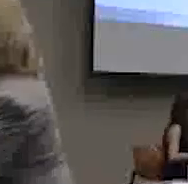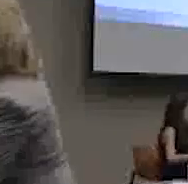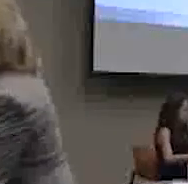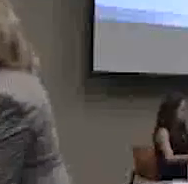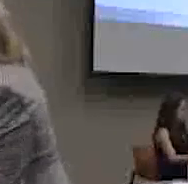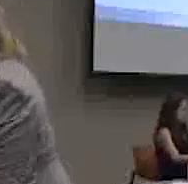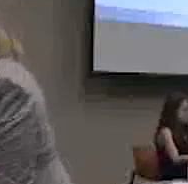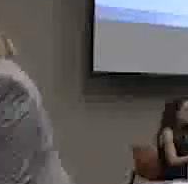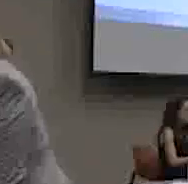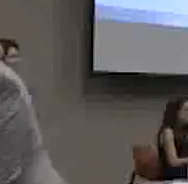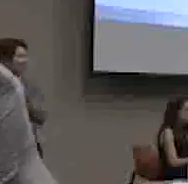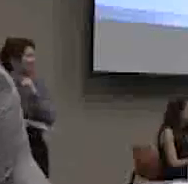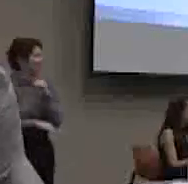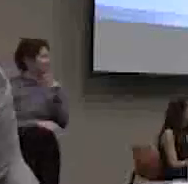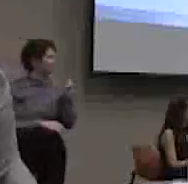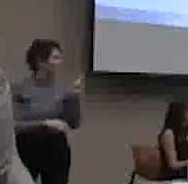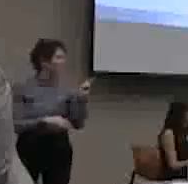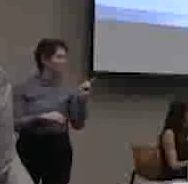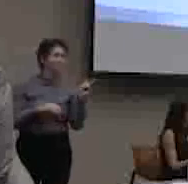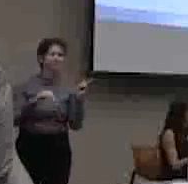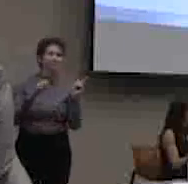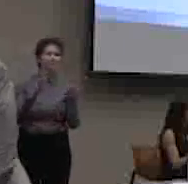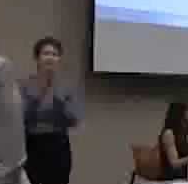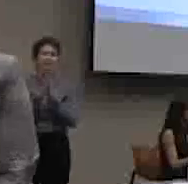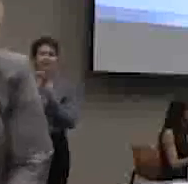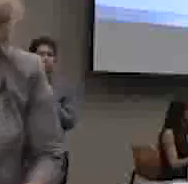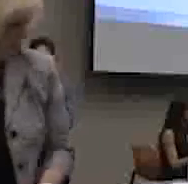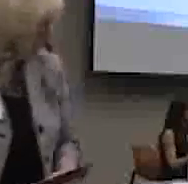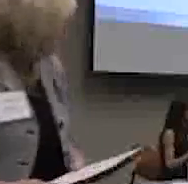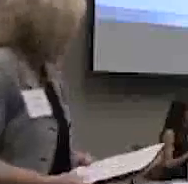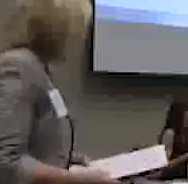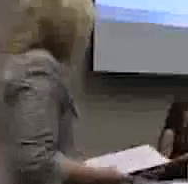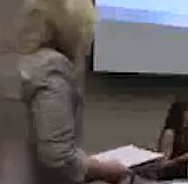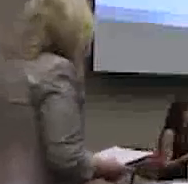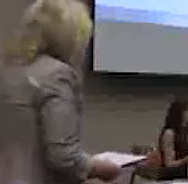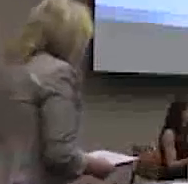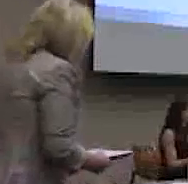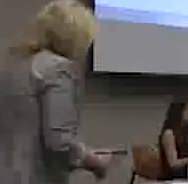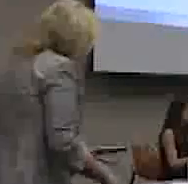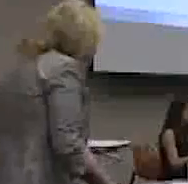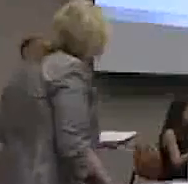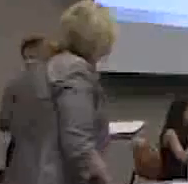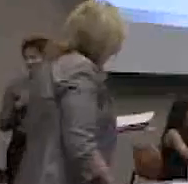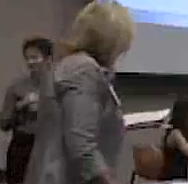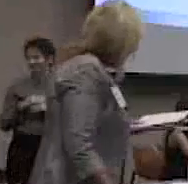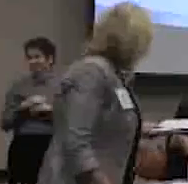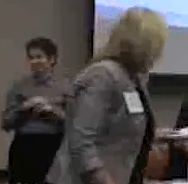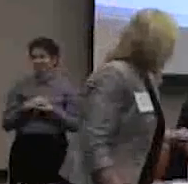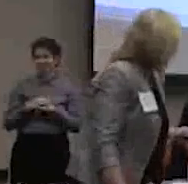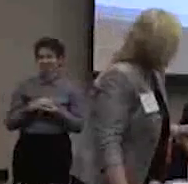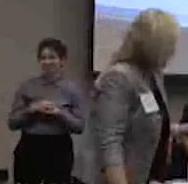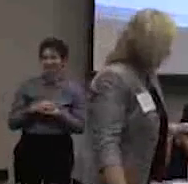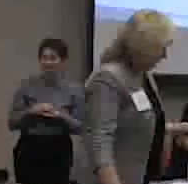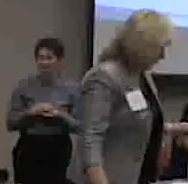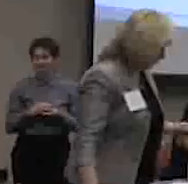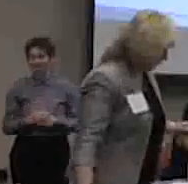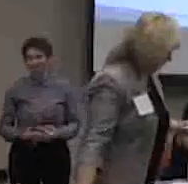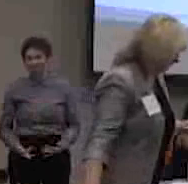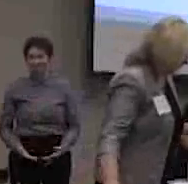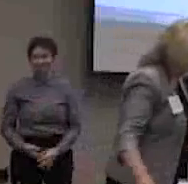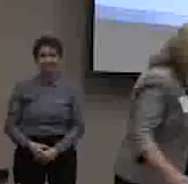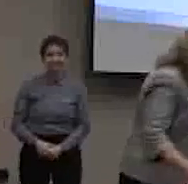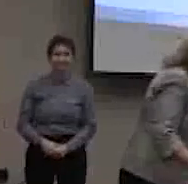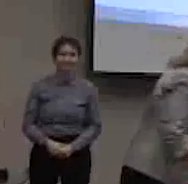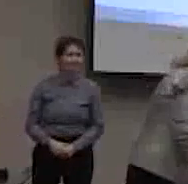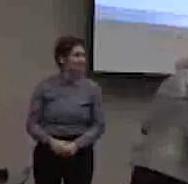question because this is from another email in the last day. Take just a second, because this is being broadcast and people are